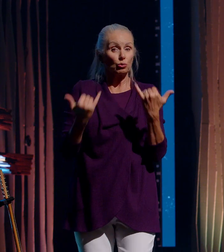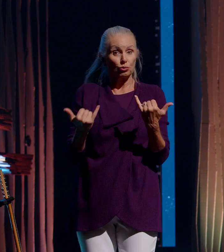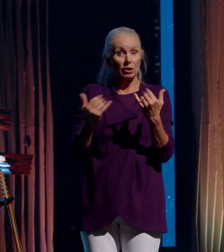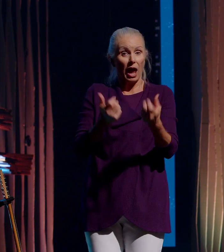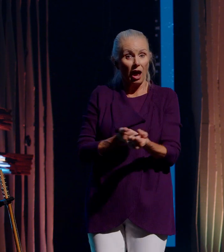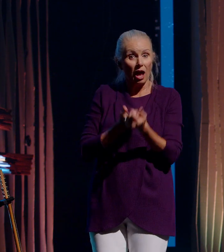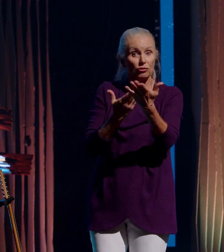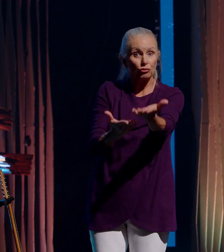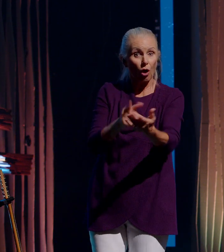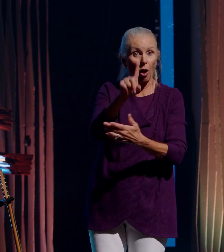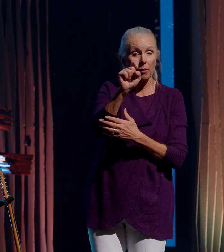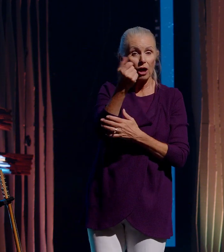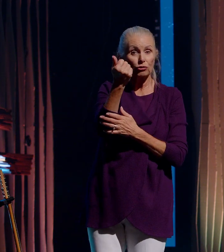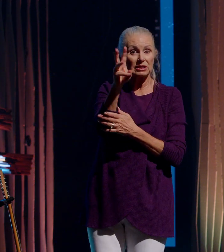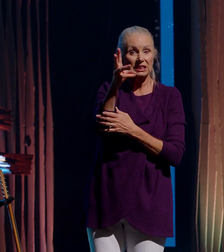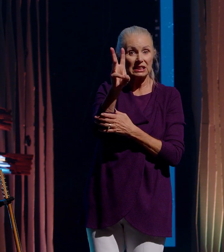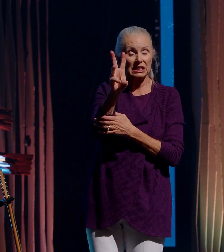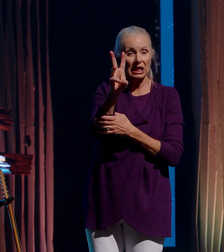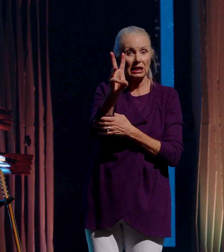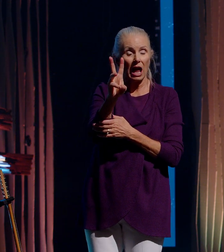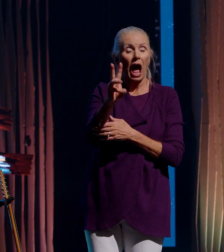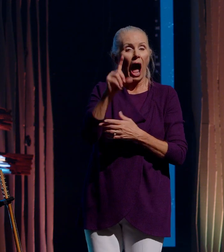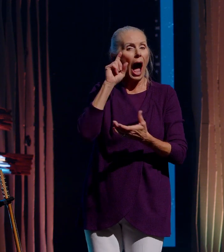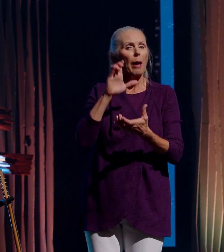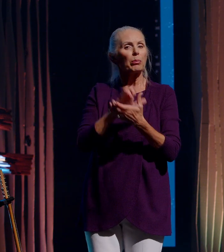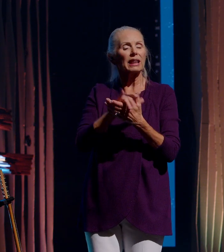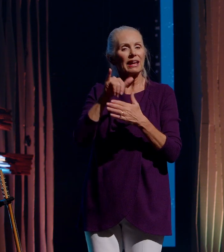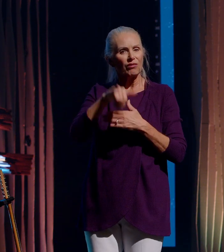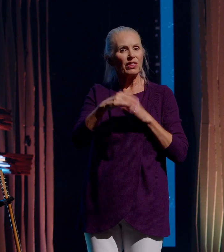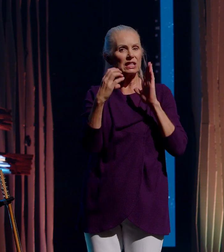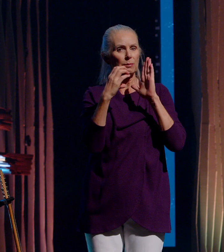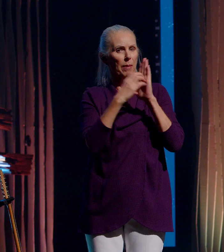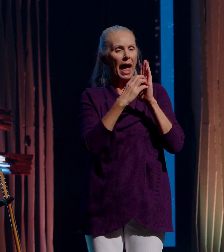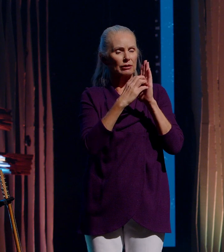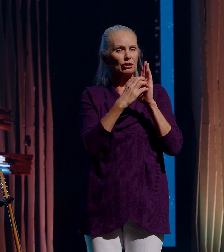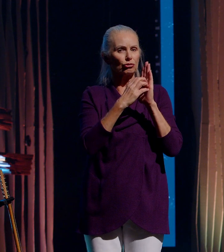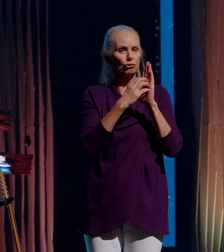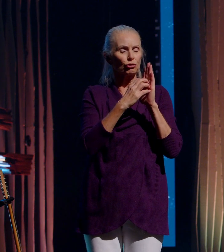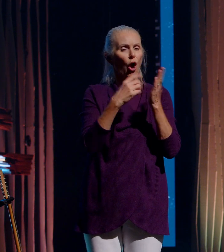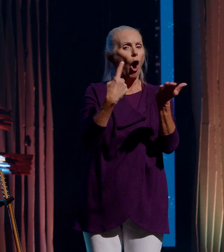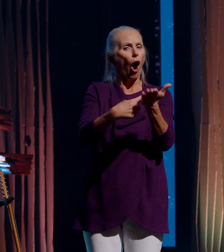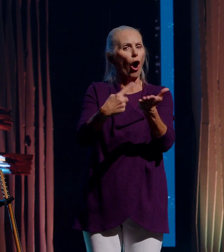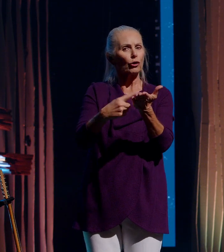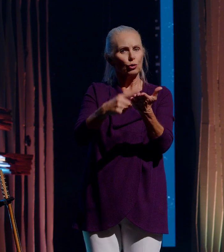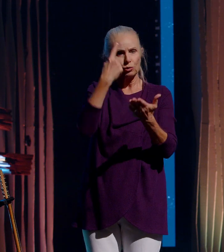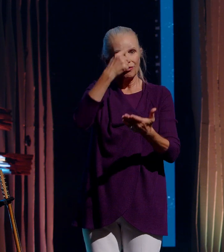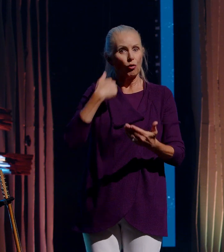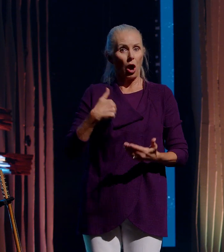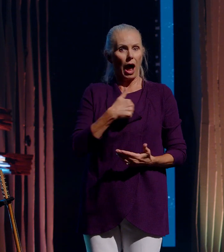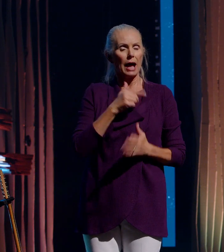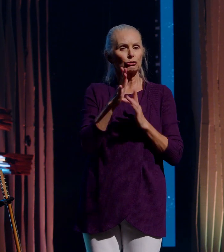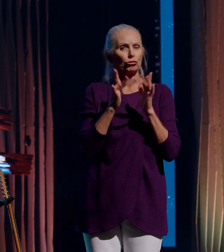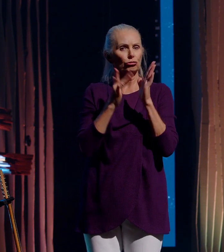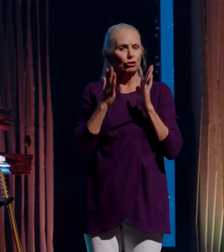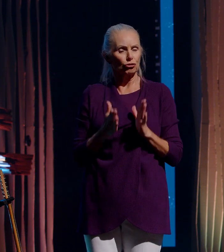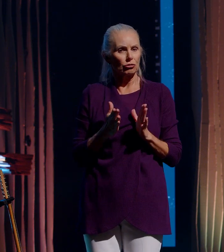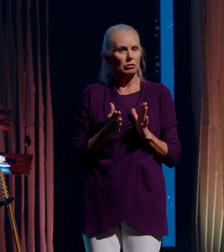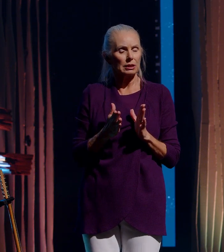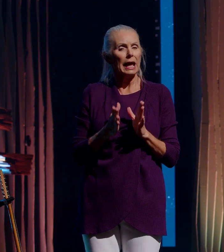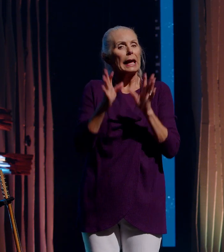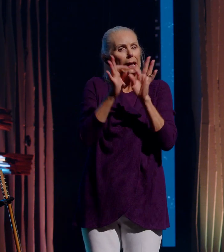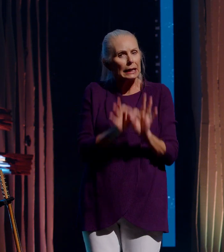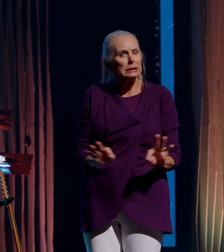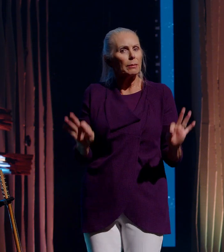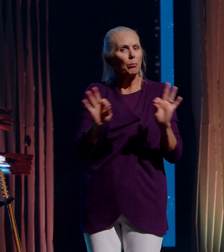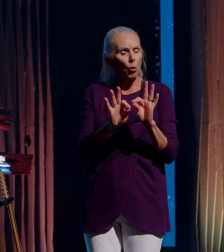116, I think this passage actually argues that for the Christian, Gratitude and thankfulness are essential